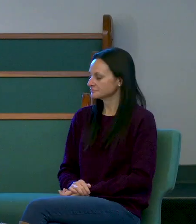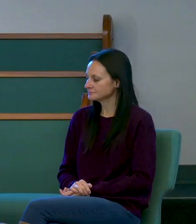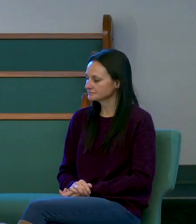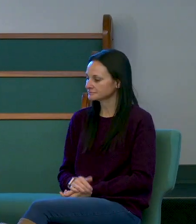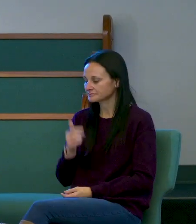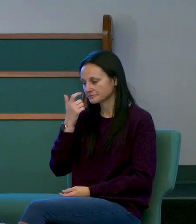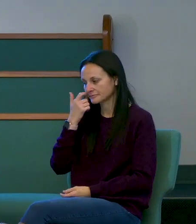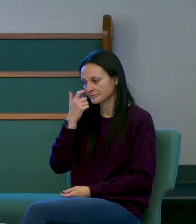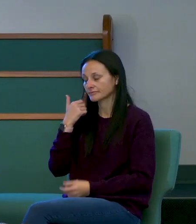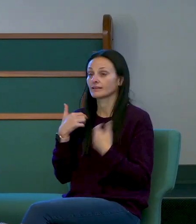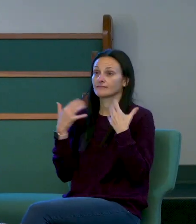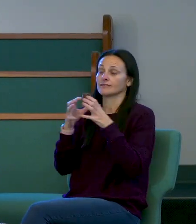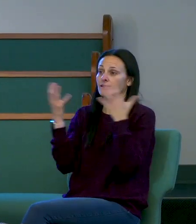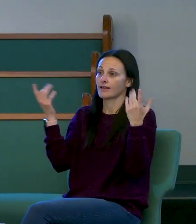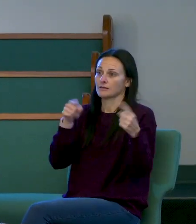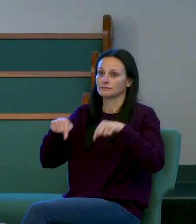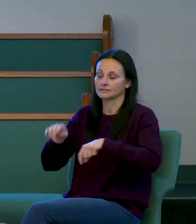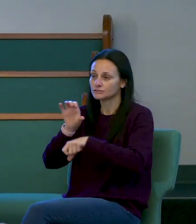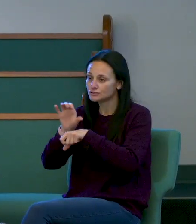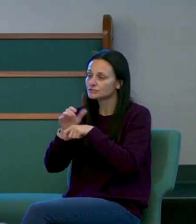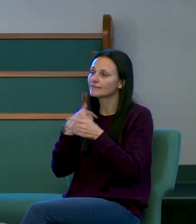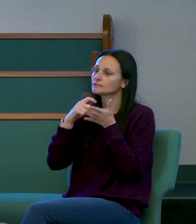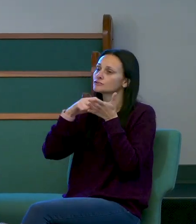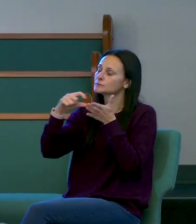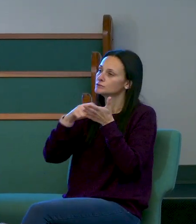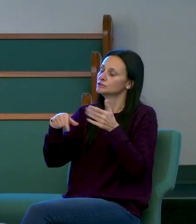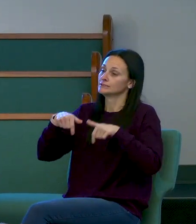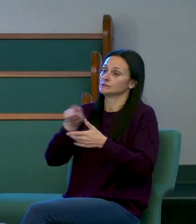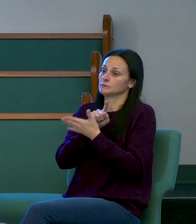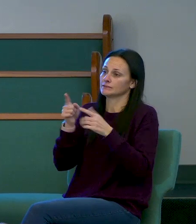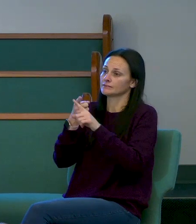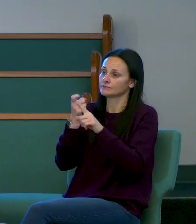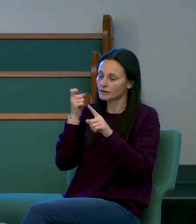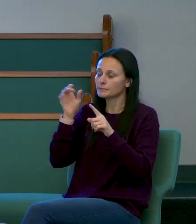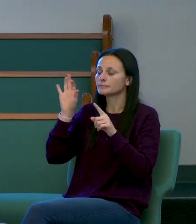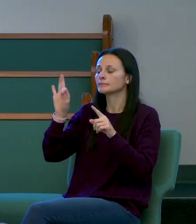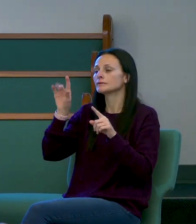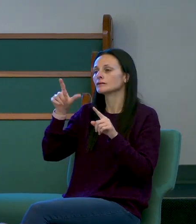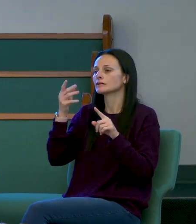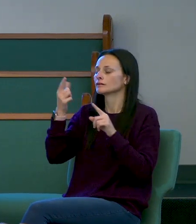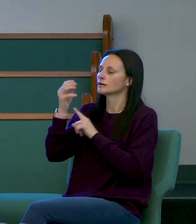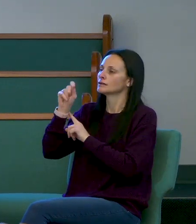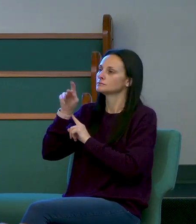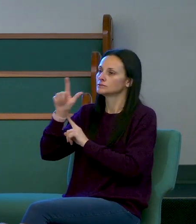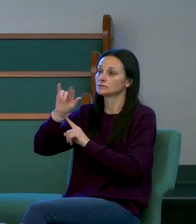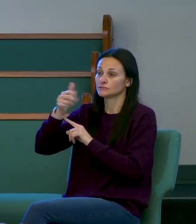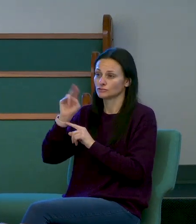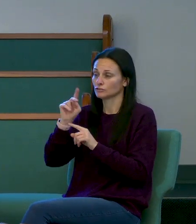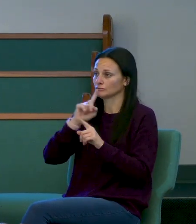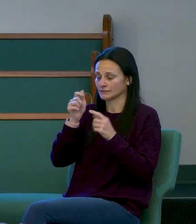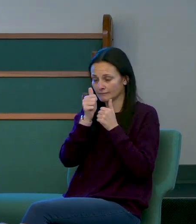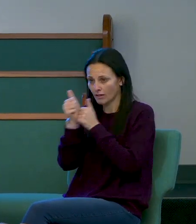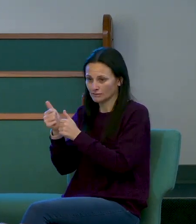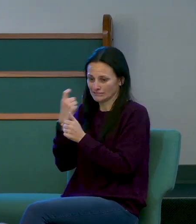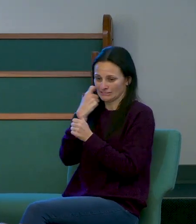Oh my goodness, there's a lot going on in the life of the church. We have a scripture this week from the Gospel of John that follows on directly from